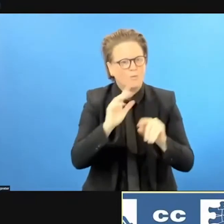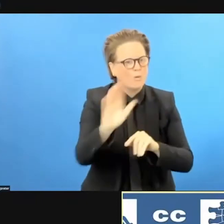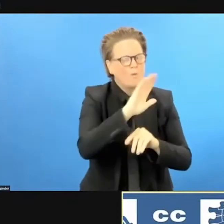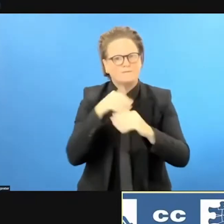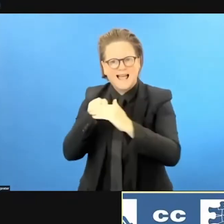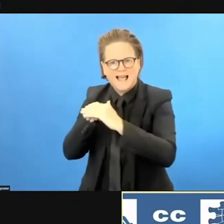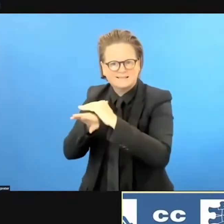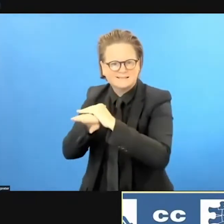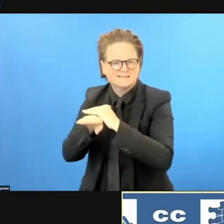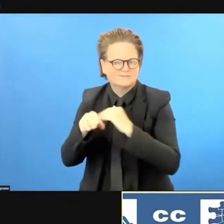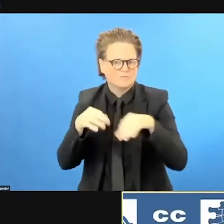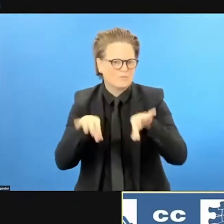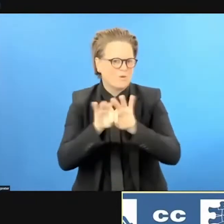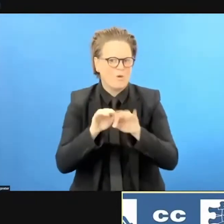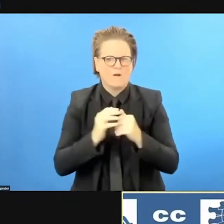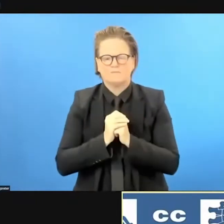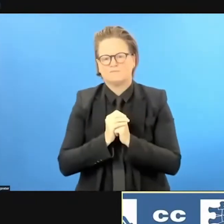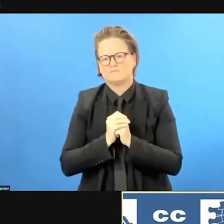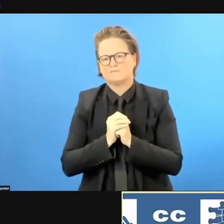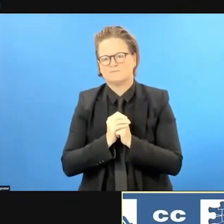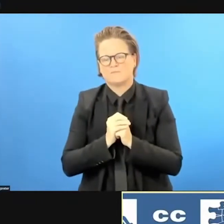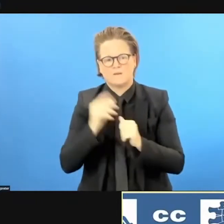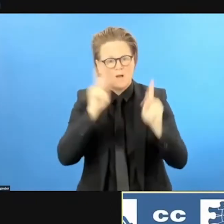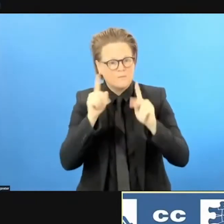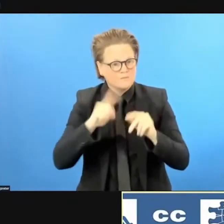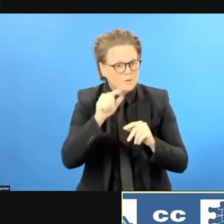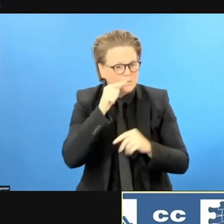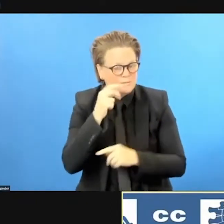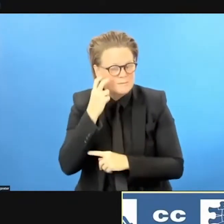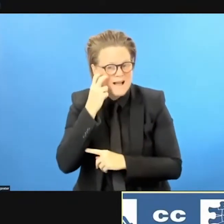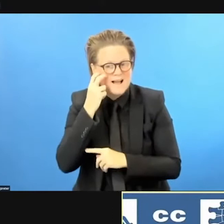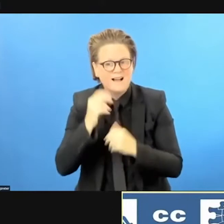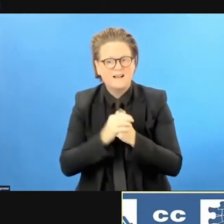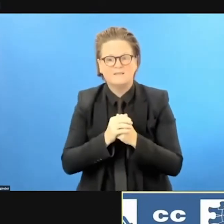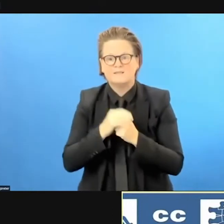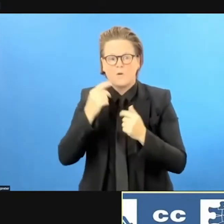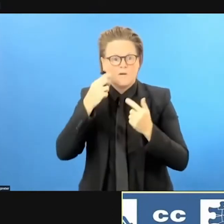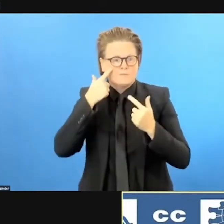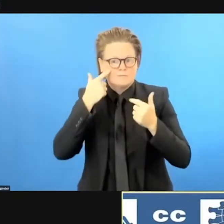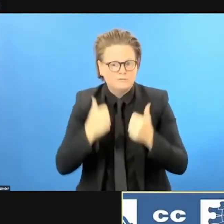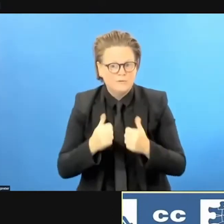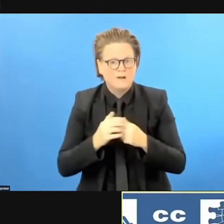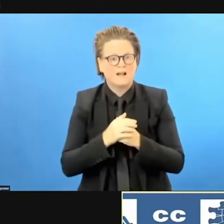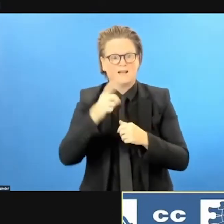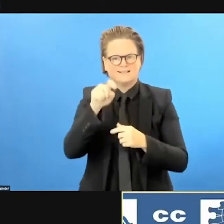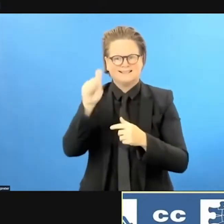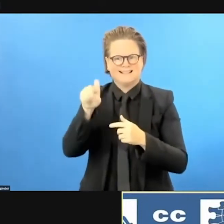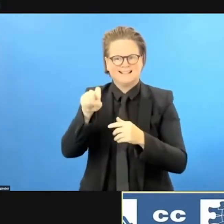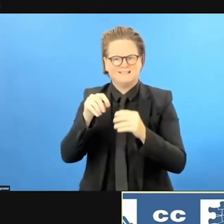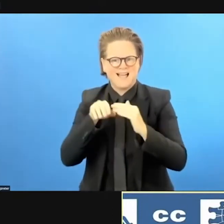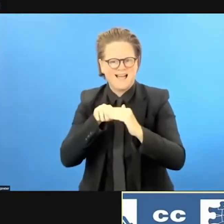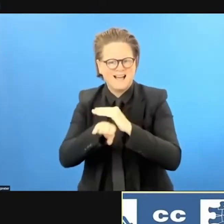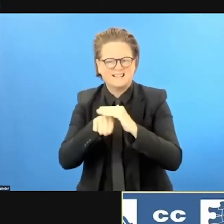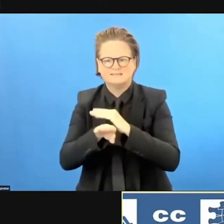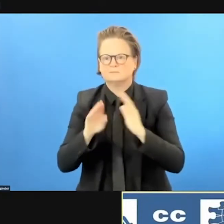folks who are blind or low vision and need that kind of access. We're also really